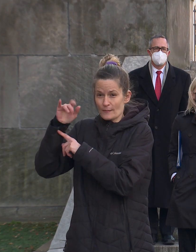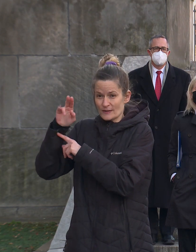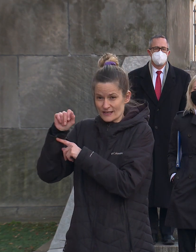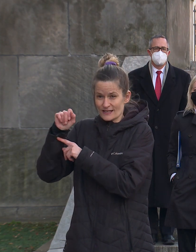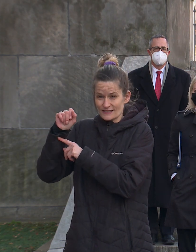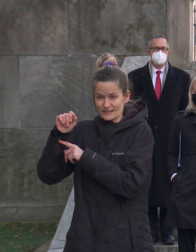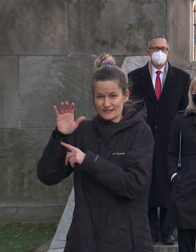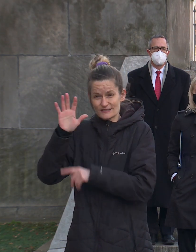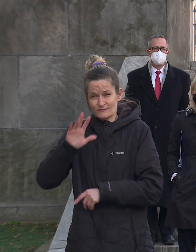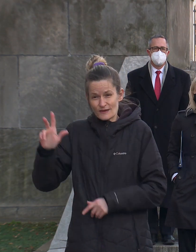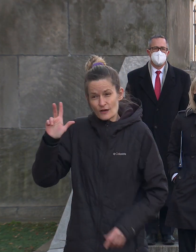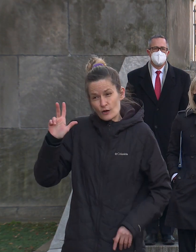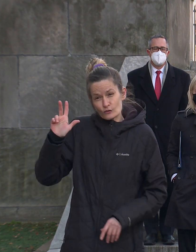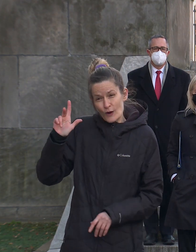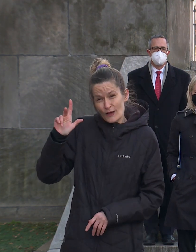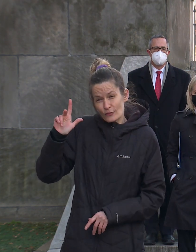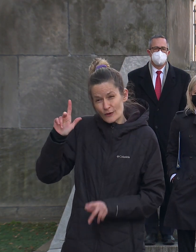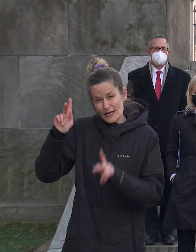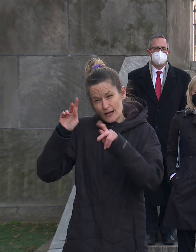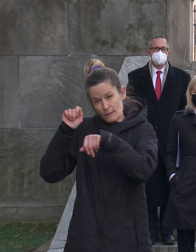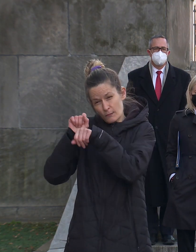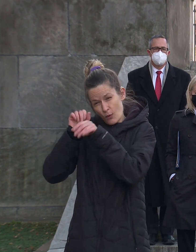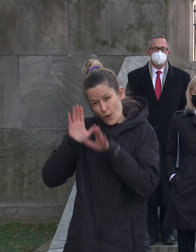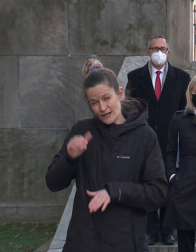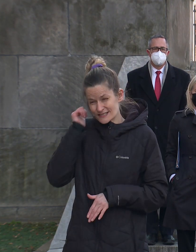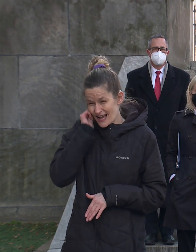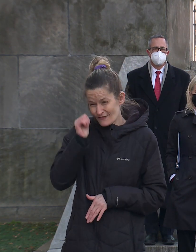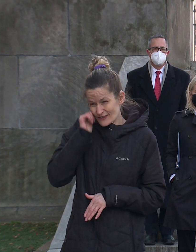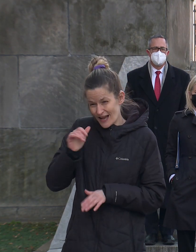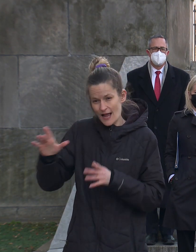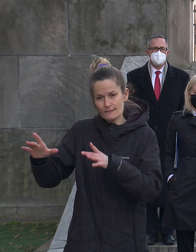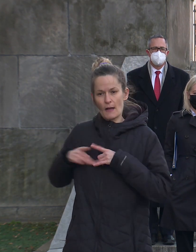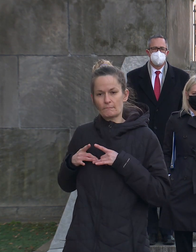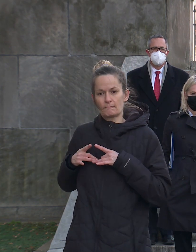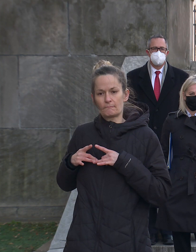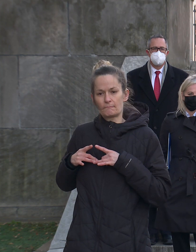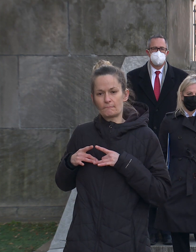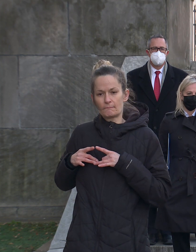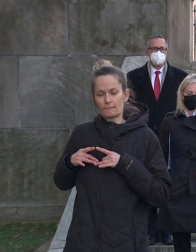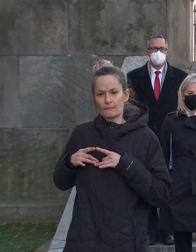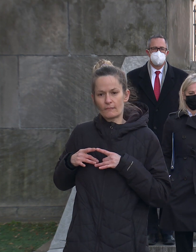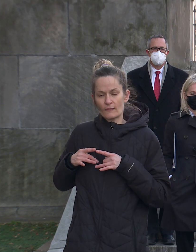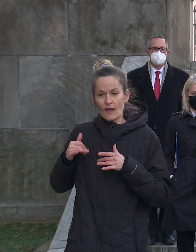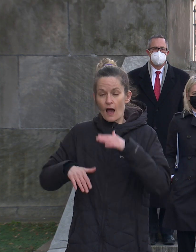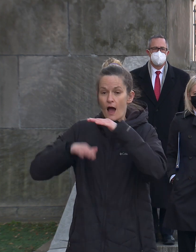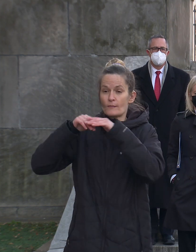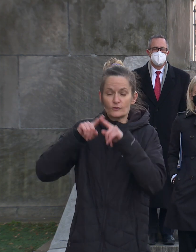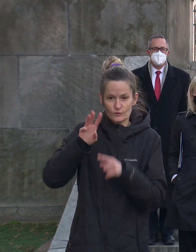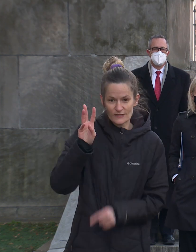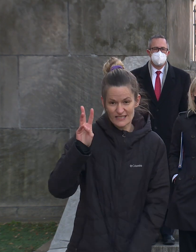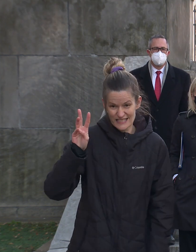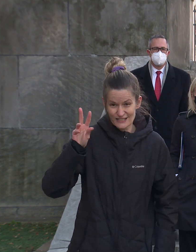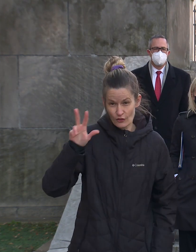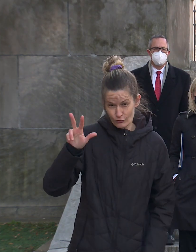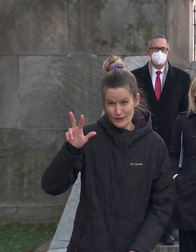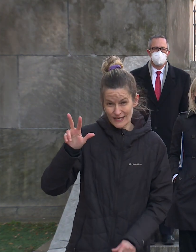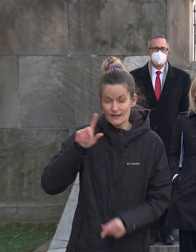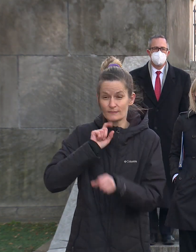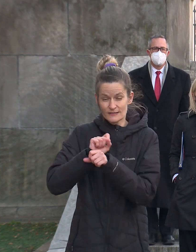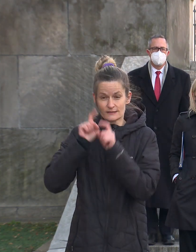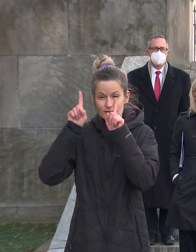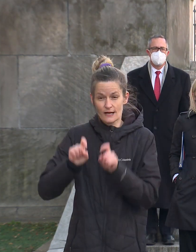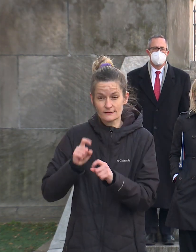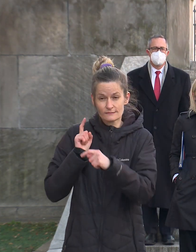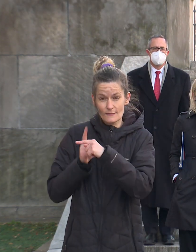positive a day. Now we're seeing a high of 63. So we're also seeing that compound with an impact on